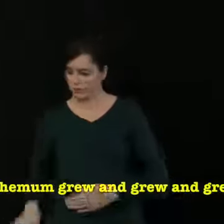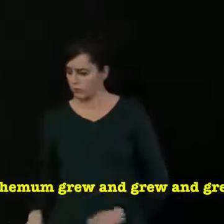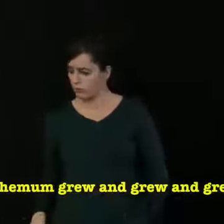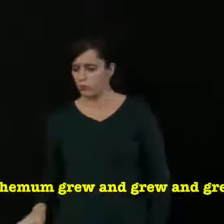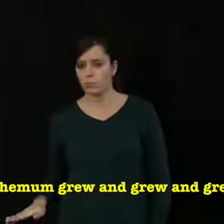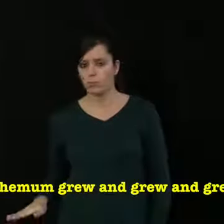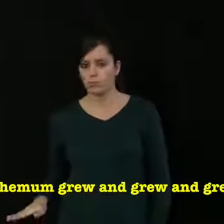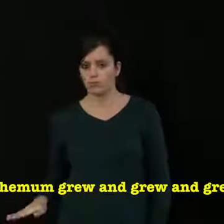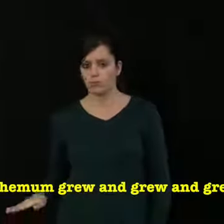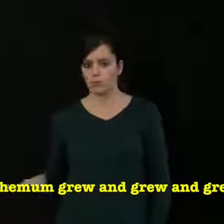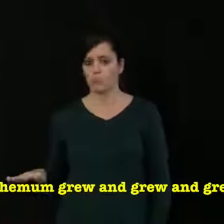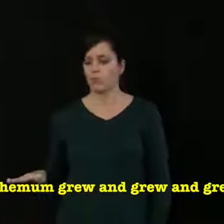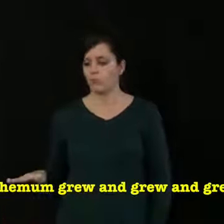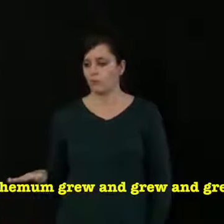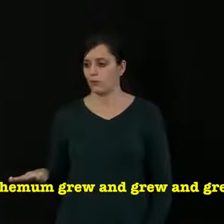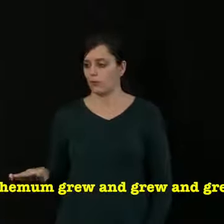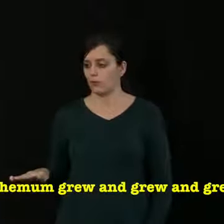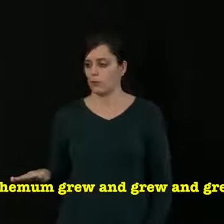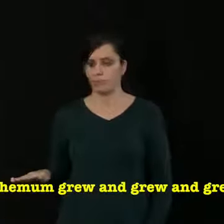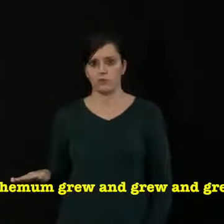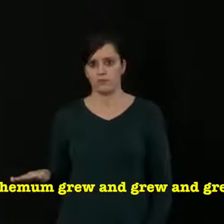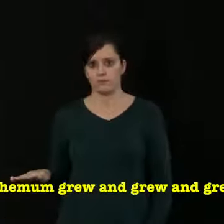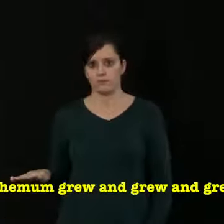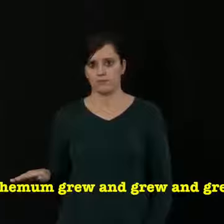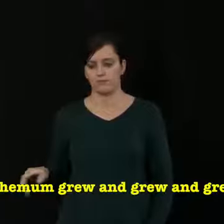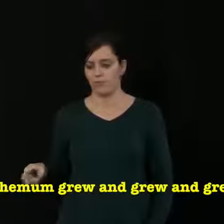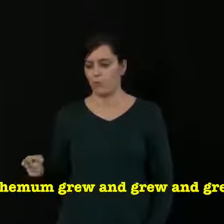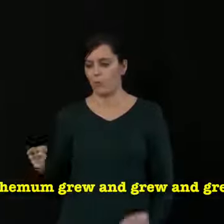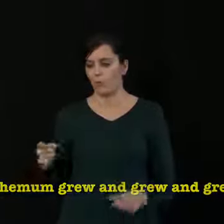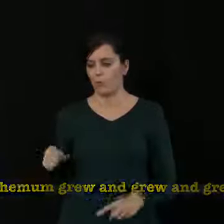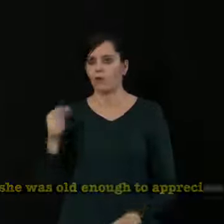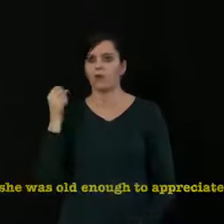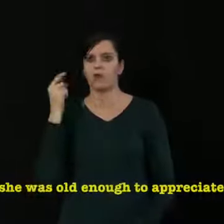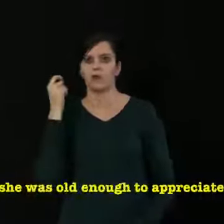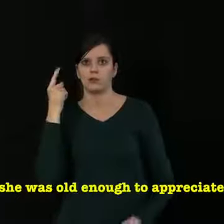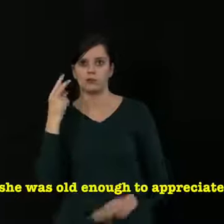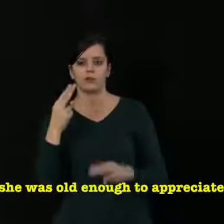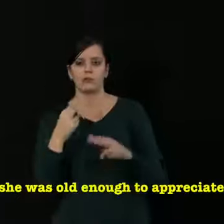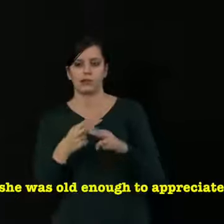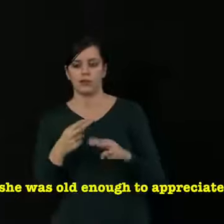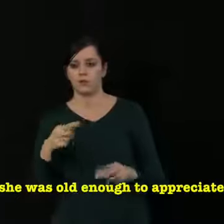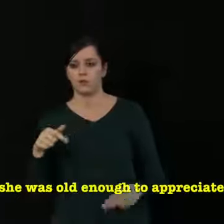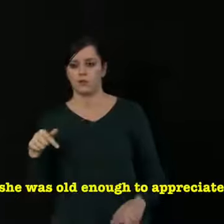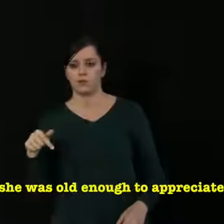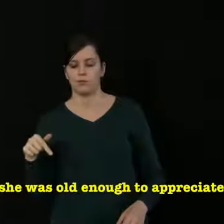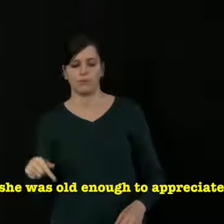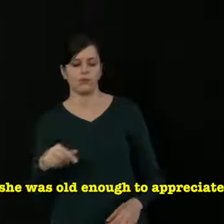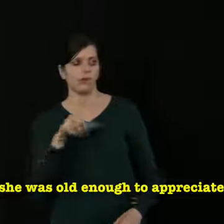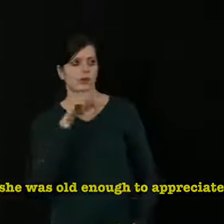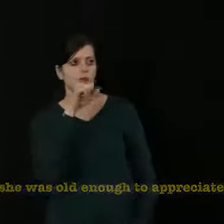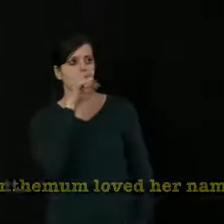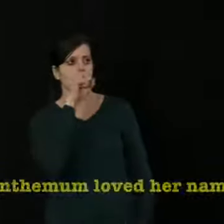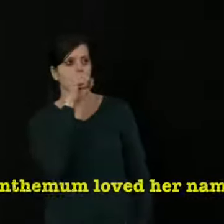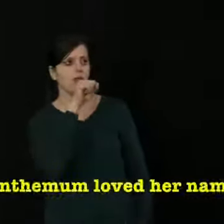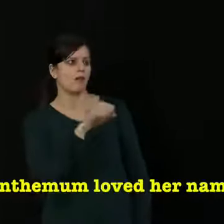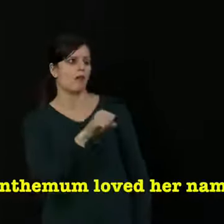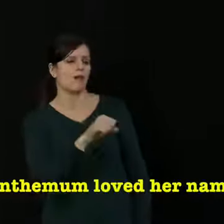Chrysanthemum grew and grew and grew, and when she was old enough to appreciate it,